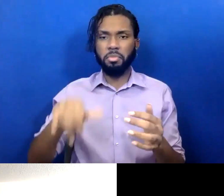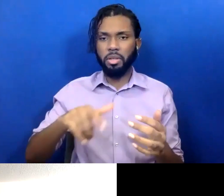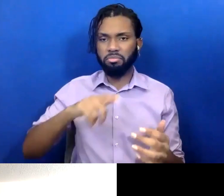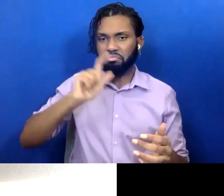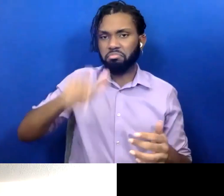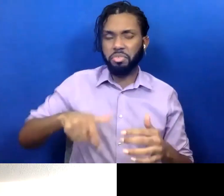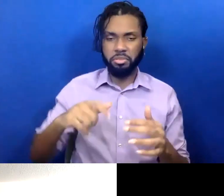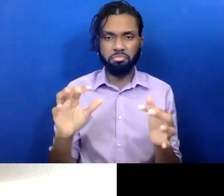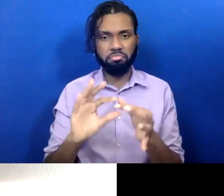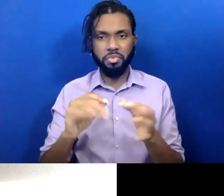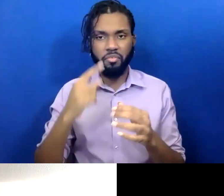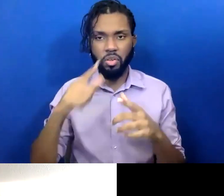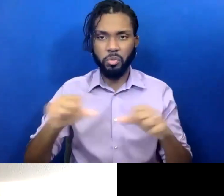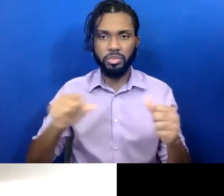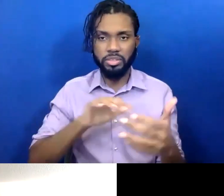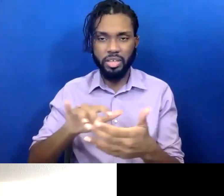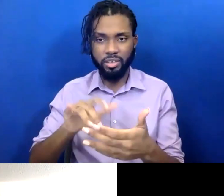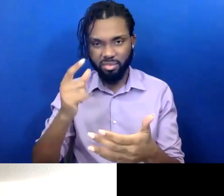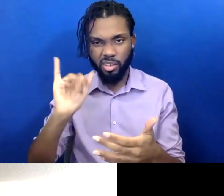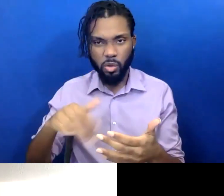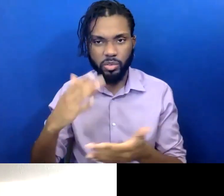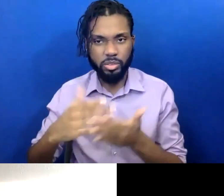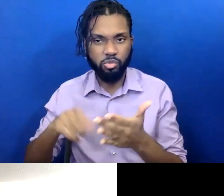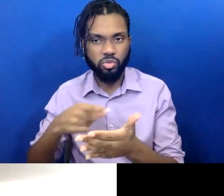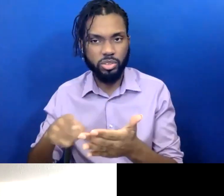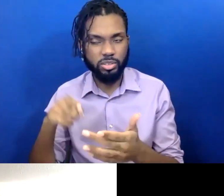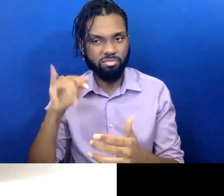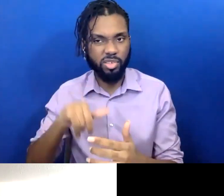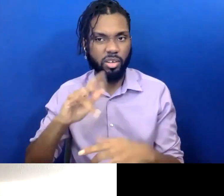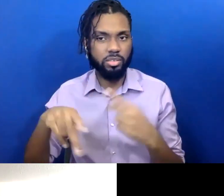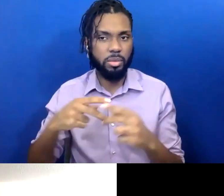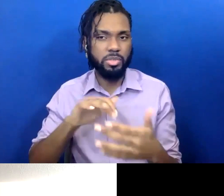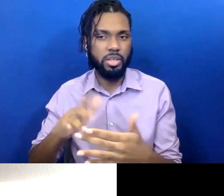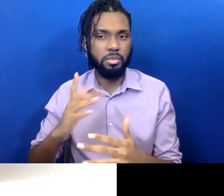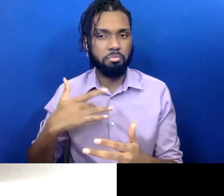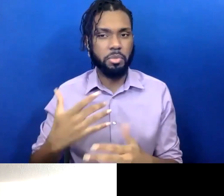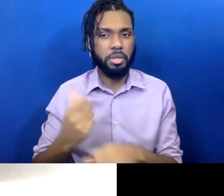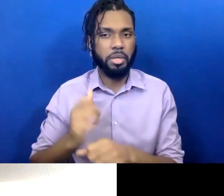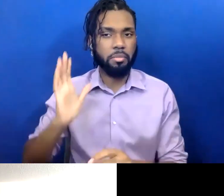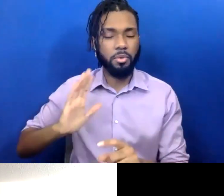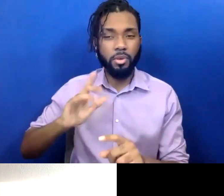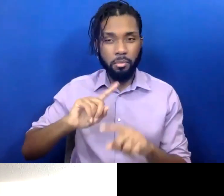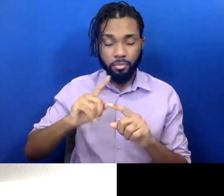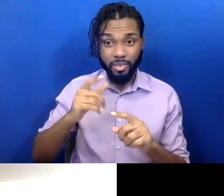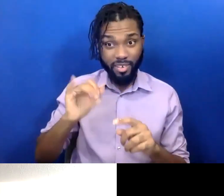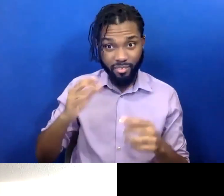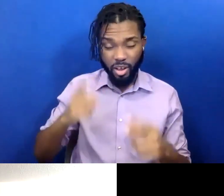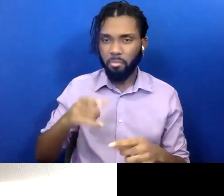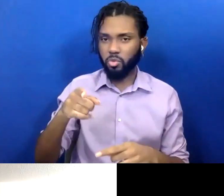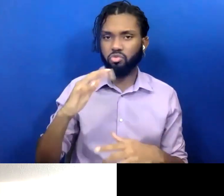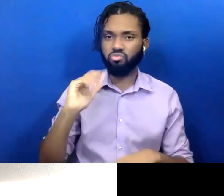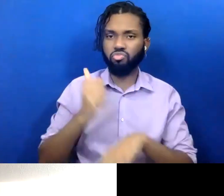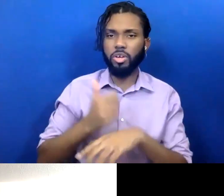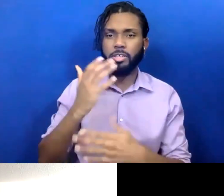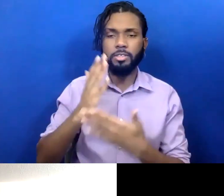is some of the criticism that these sorts of studies have received in the past, you're creating blind spots around the fact that